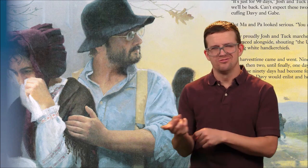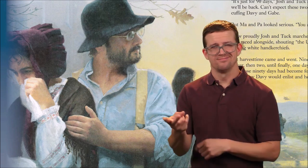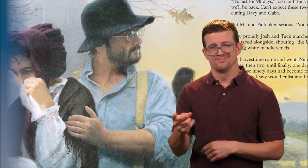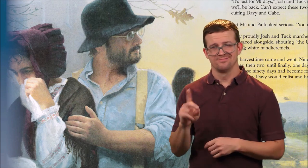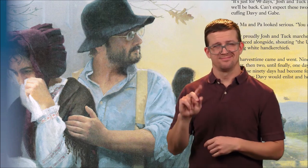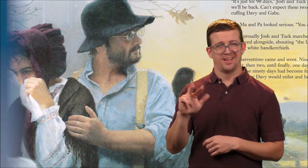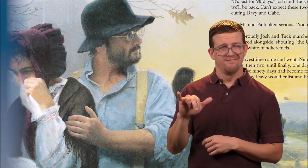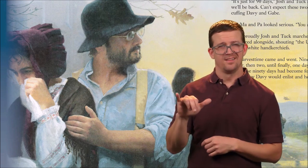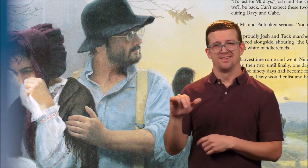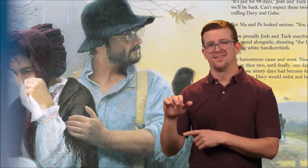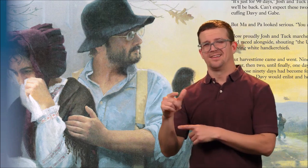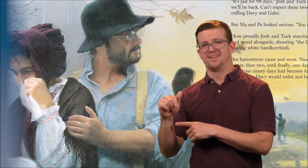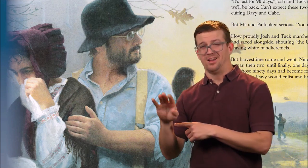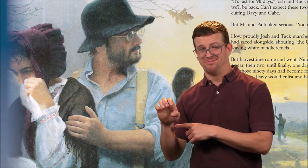cuffing Davy and Gabe.